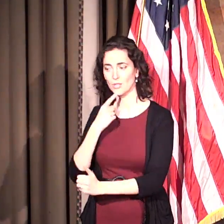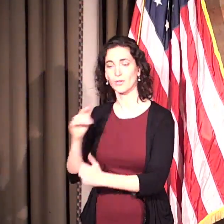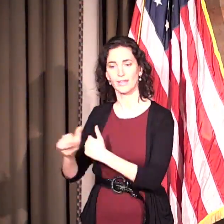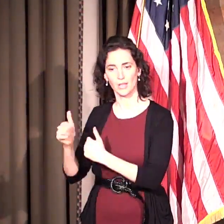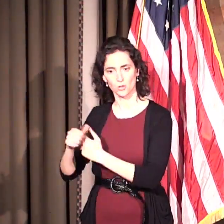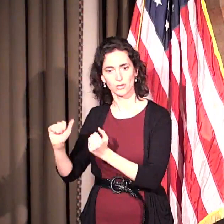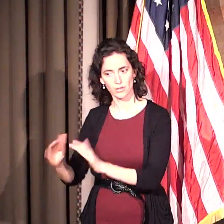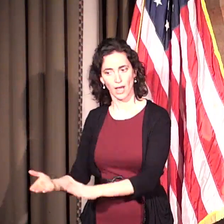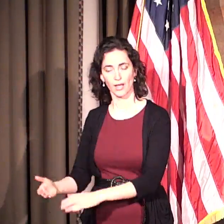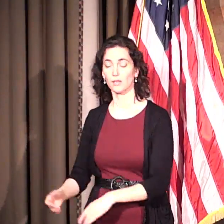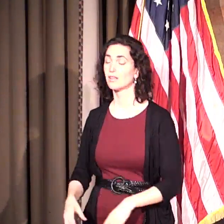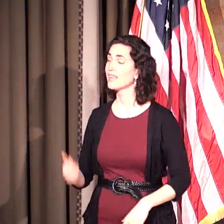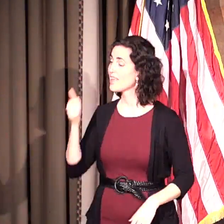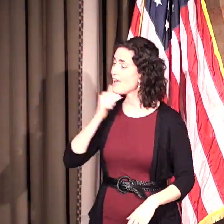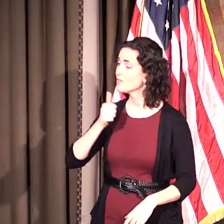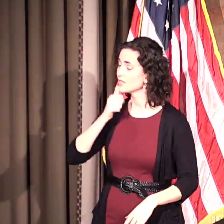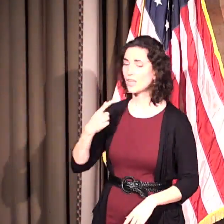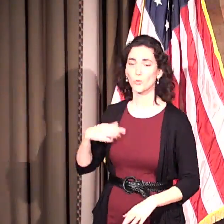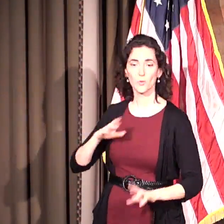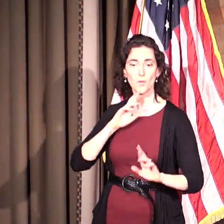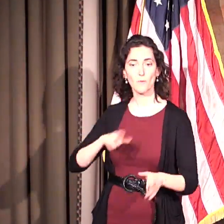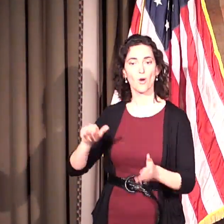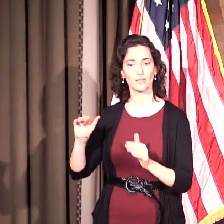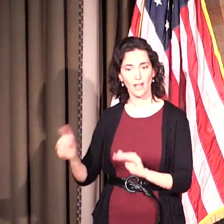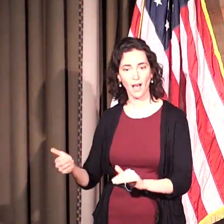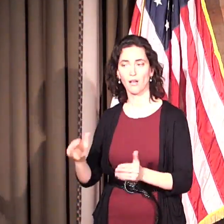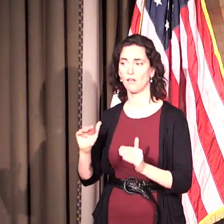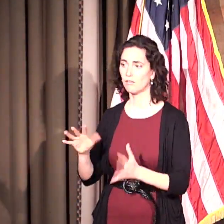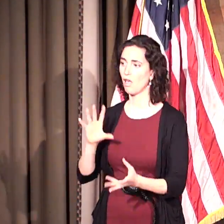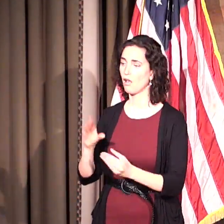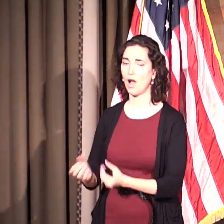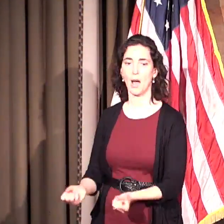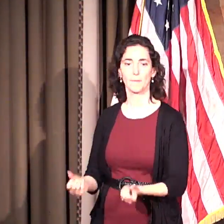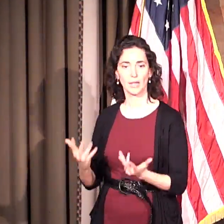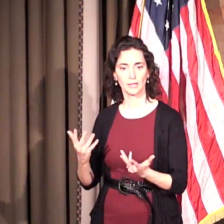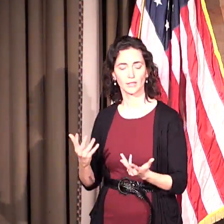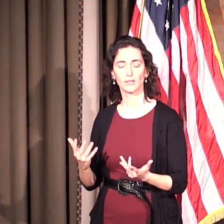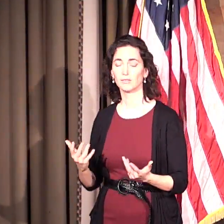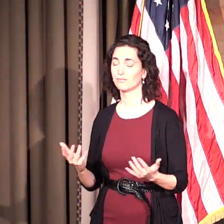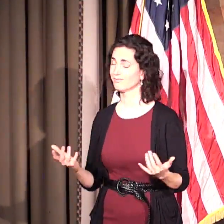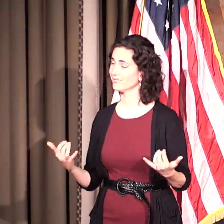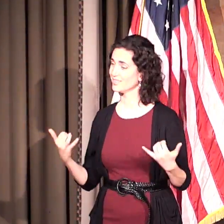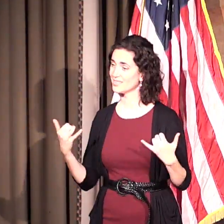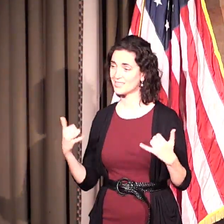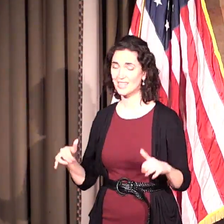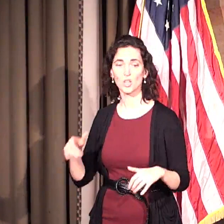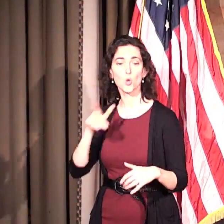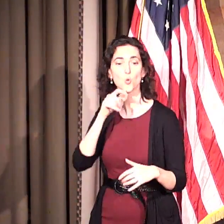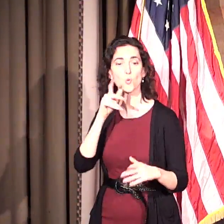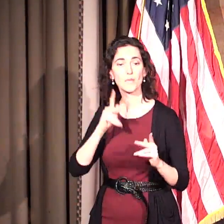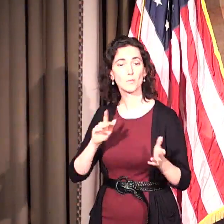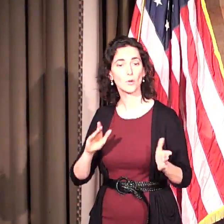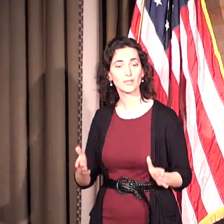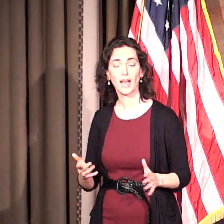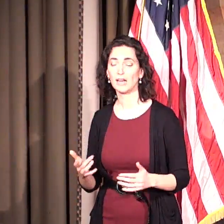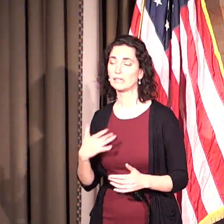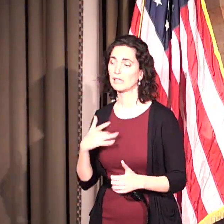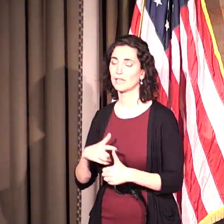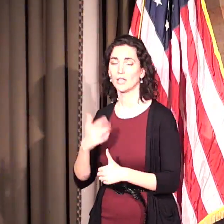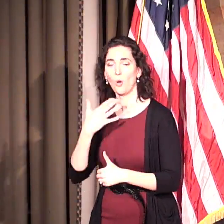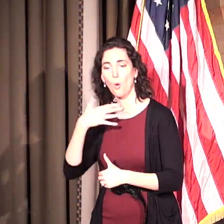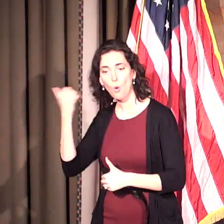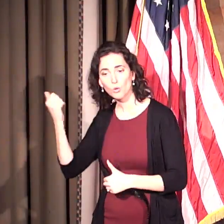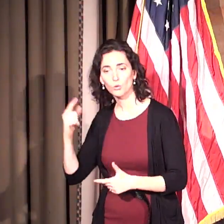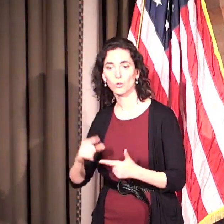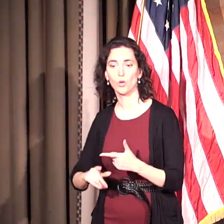The deaths we report every day are still comprised of the same groups of people, primarily older folks